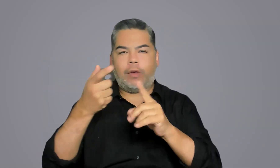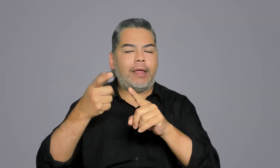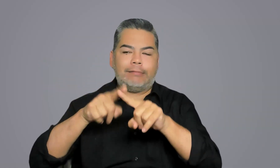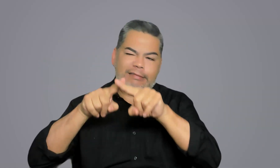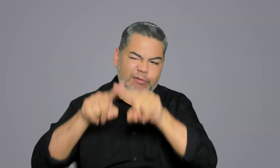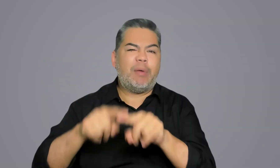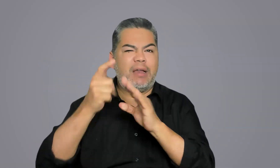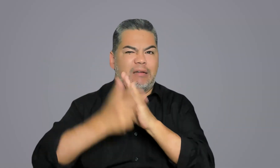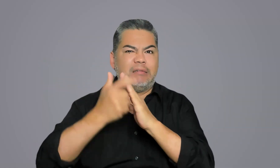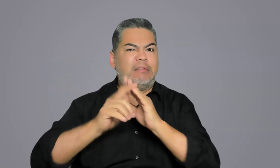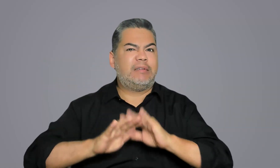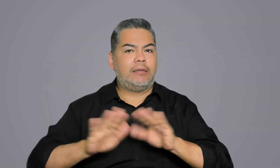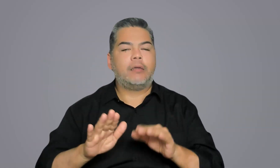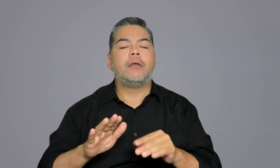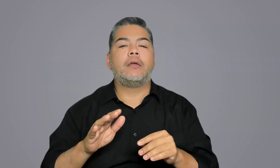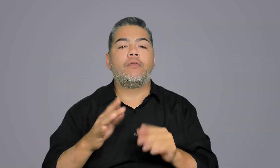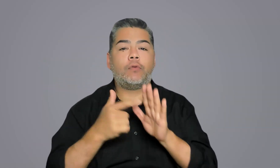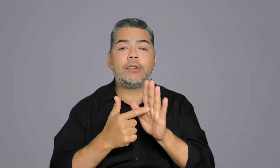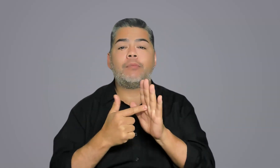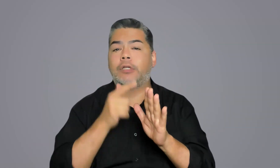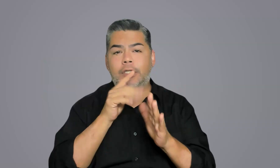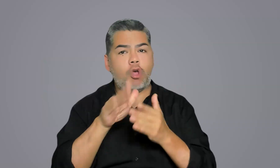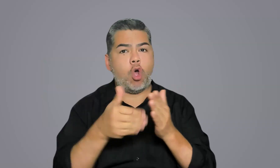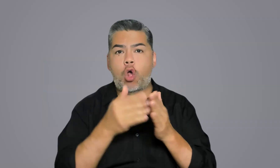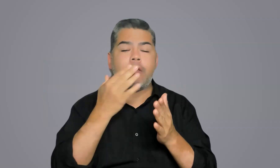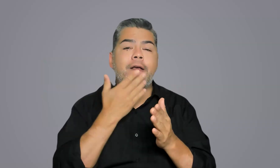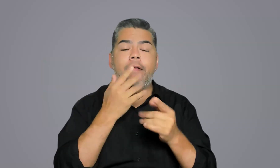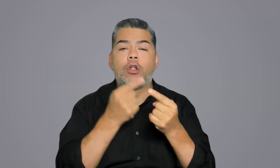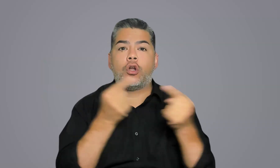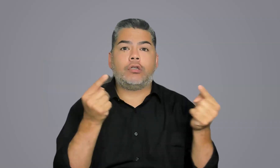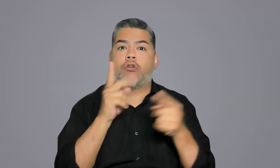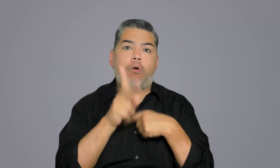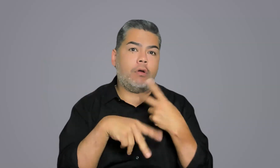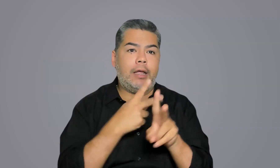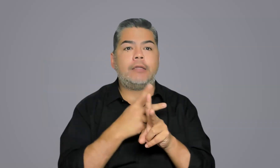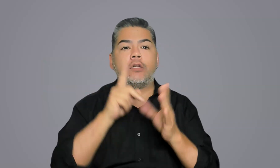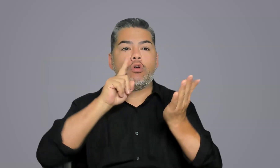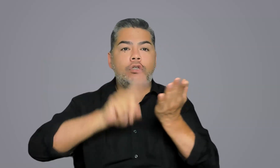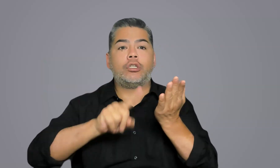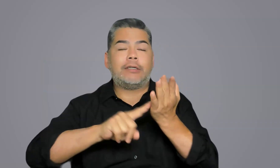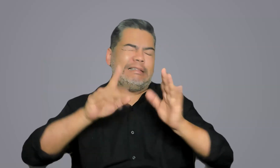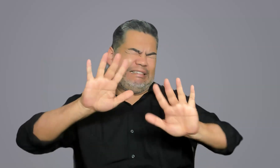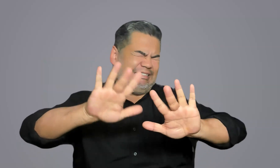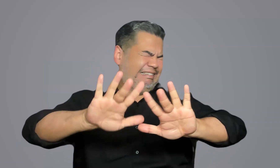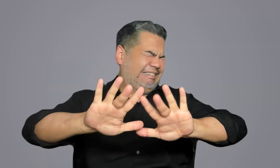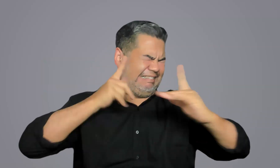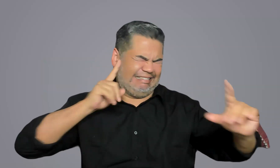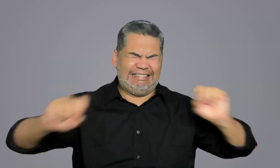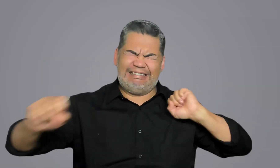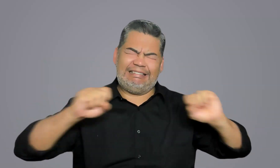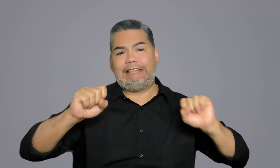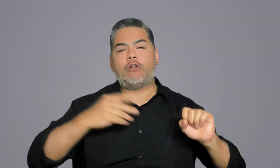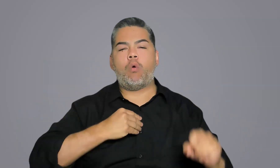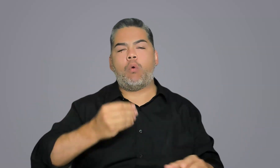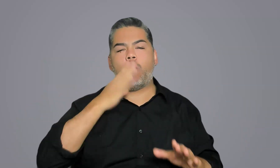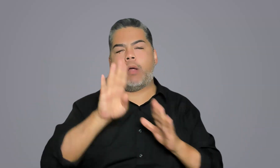everything. So for example, it doesn't check all types of color contrast. So it will check if you've got bright red text on a white background or something